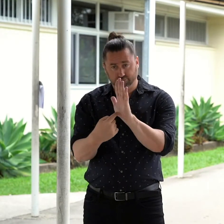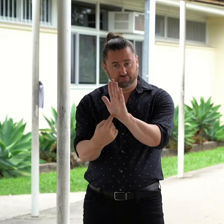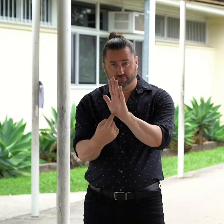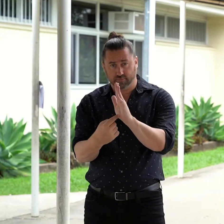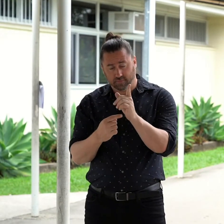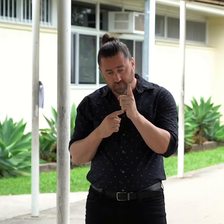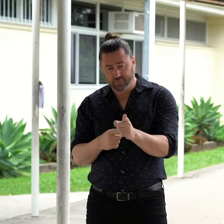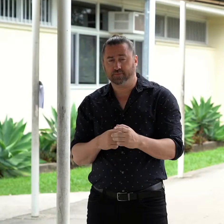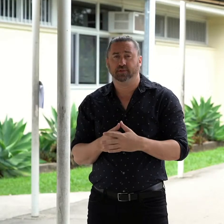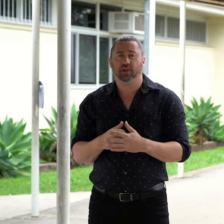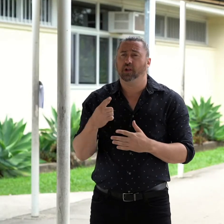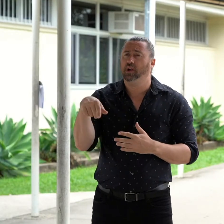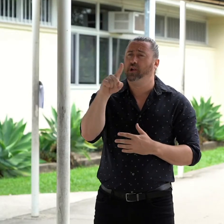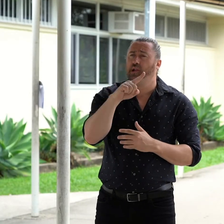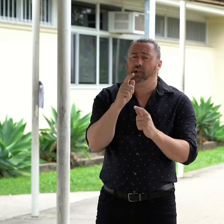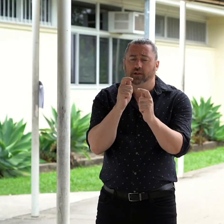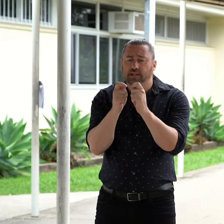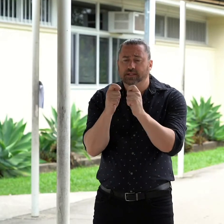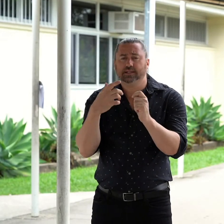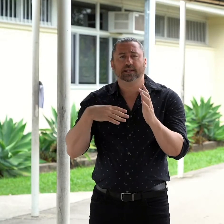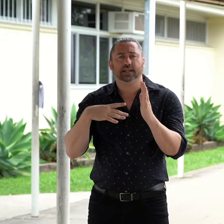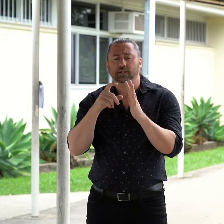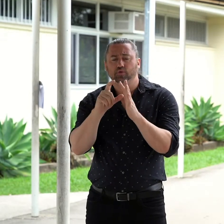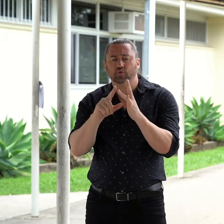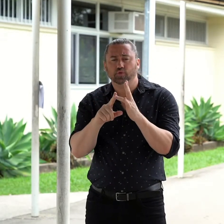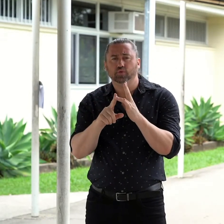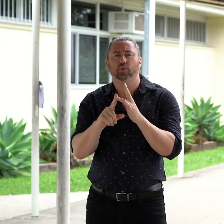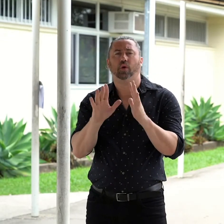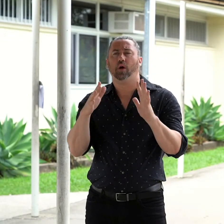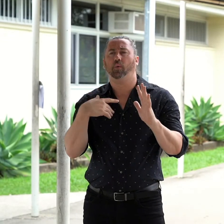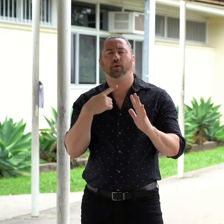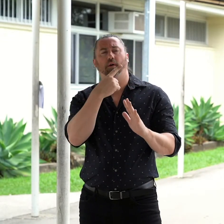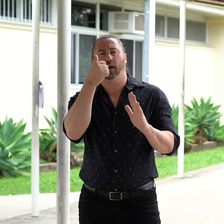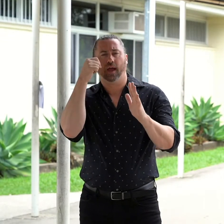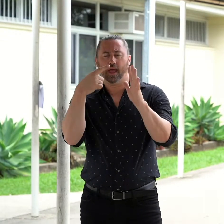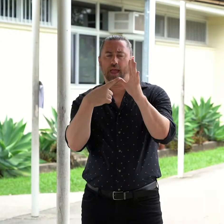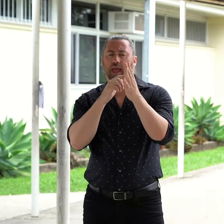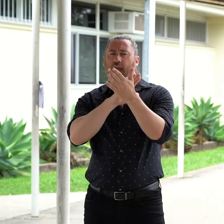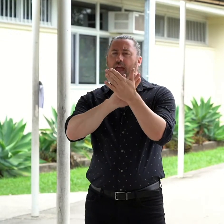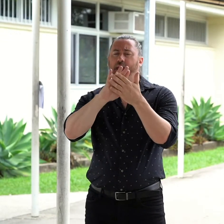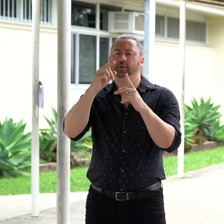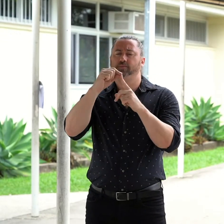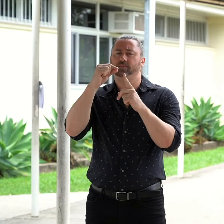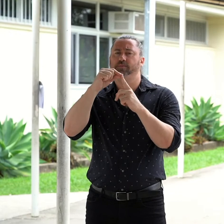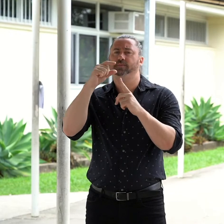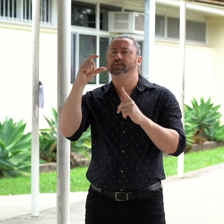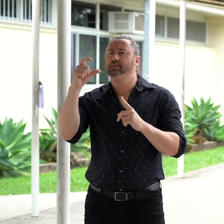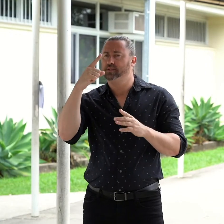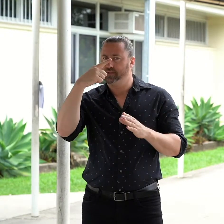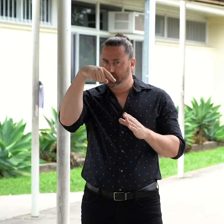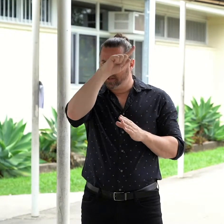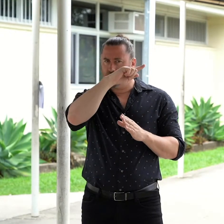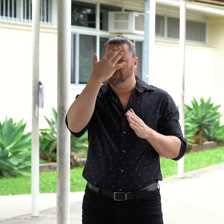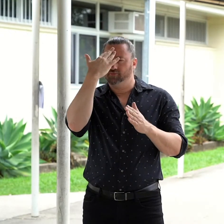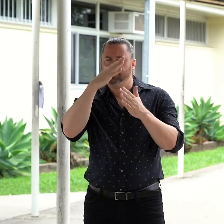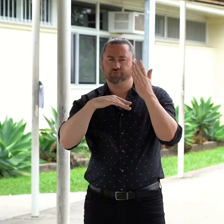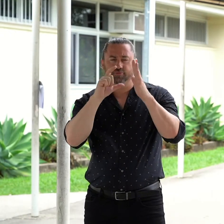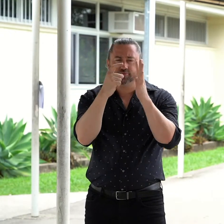what tests people need to undertake, we will take the advice of AHPPC and our health officers here in